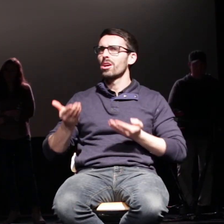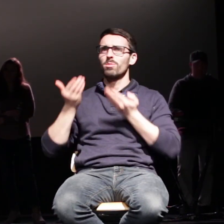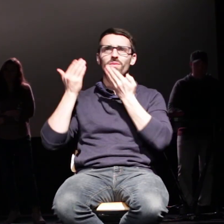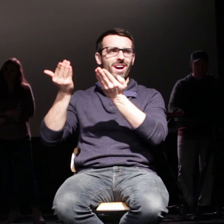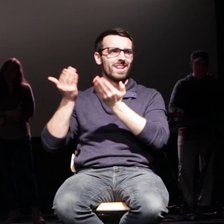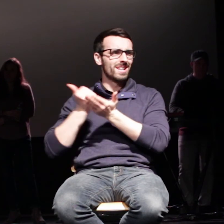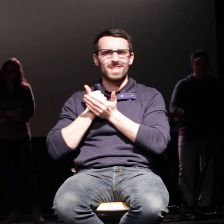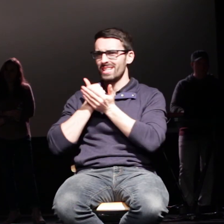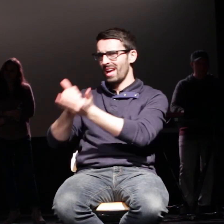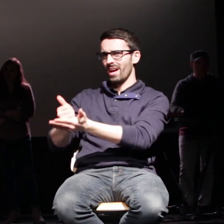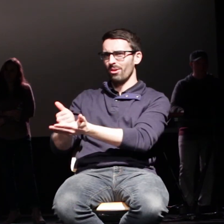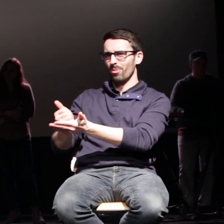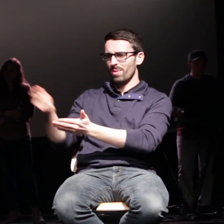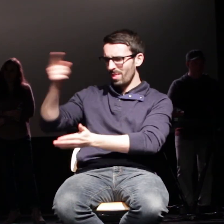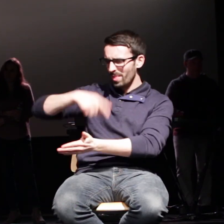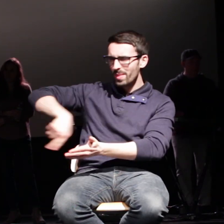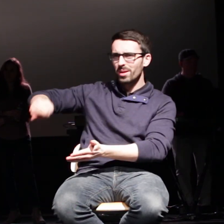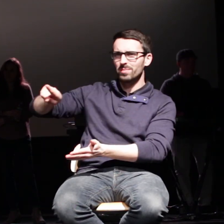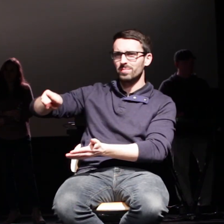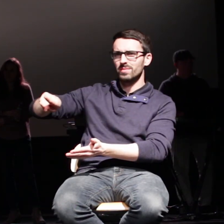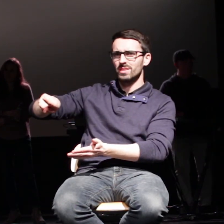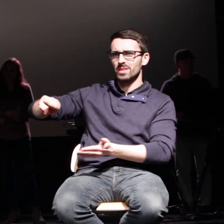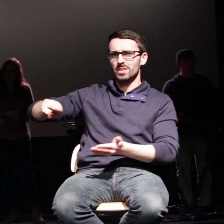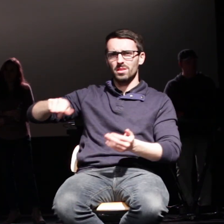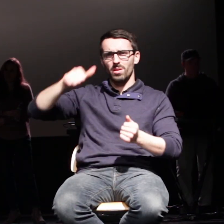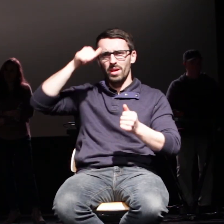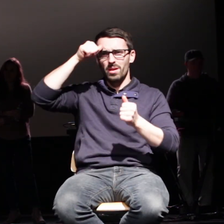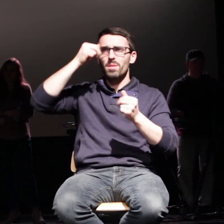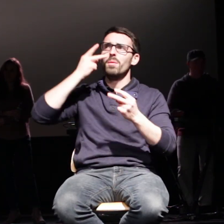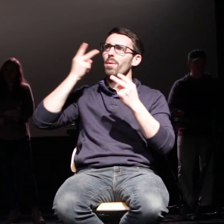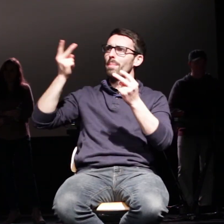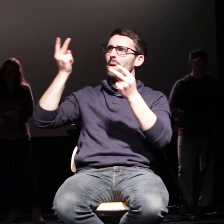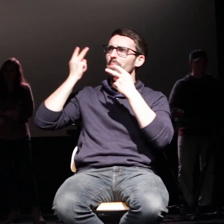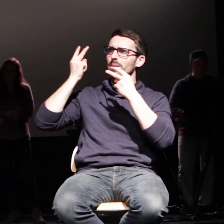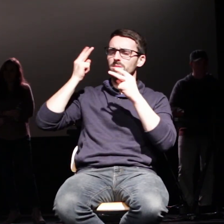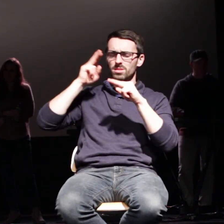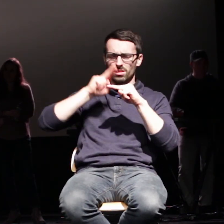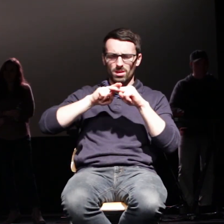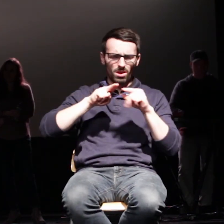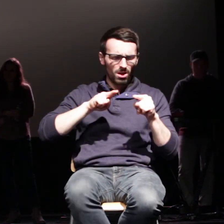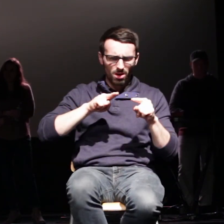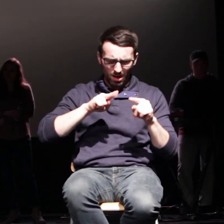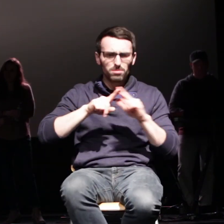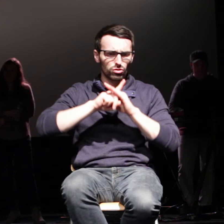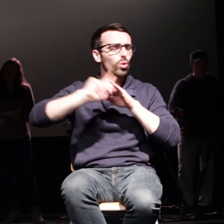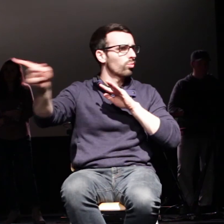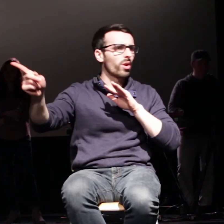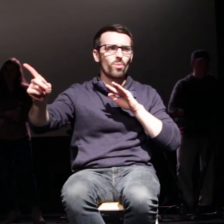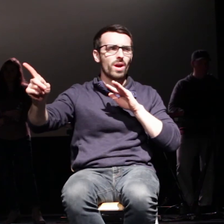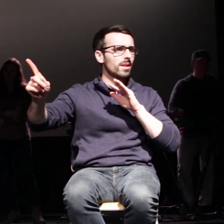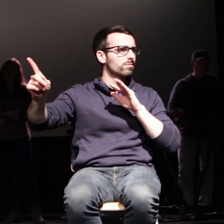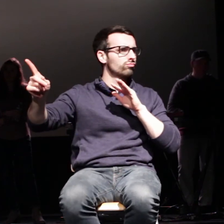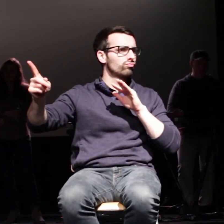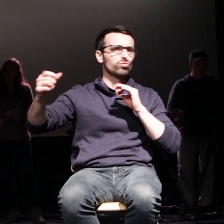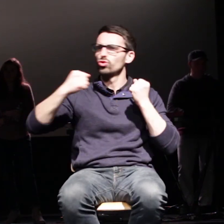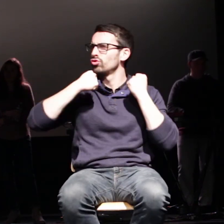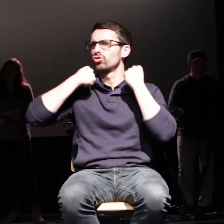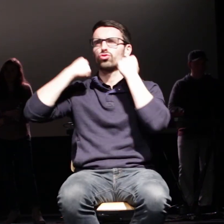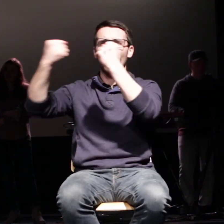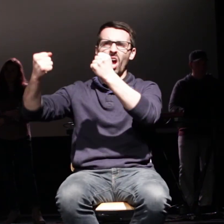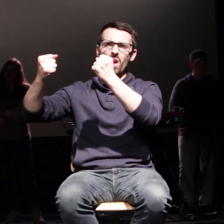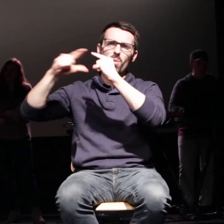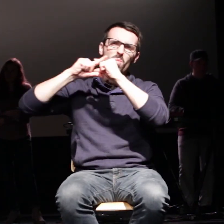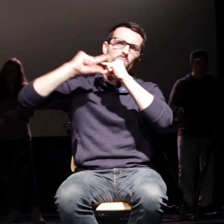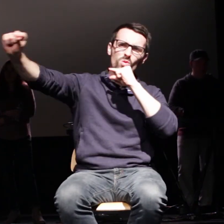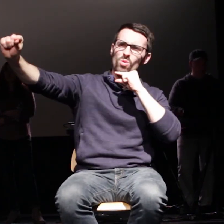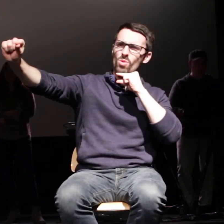helpful. So I literally remember just sitting there and I'm just going to run away. I'm going to get in my car. I'm just going to drive. Somebody else can